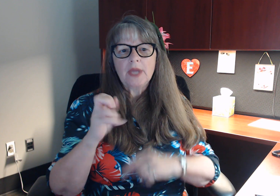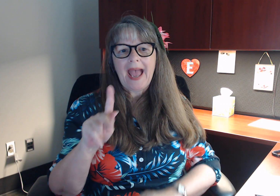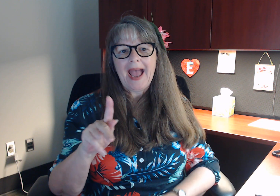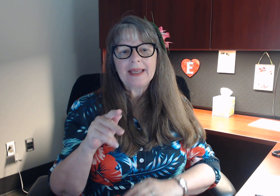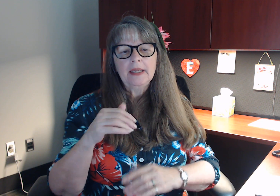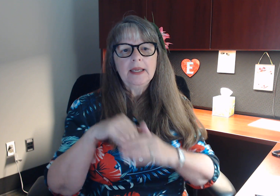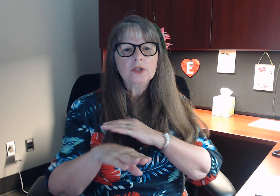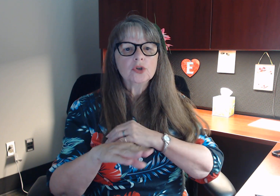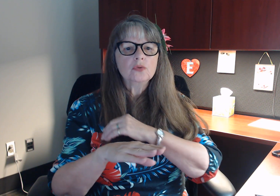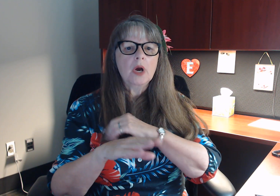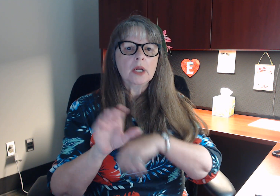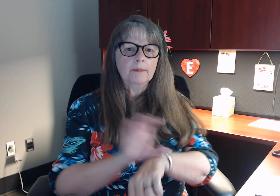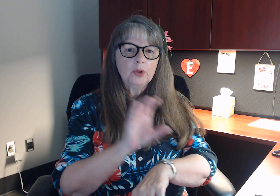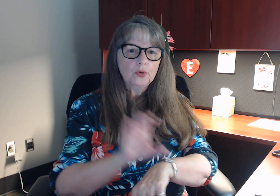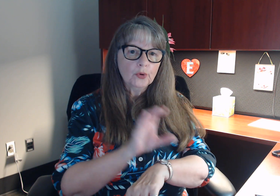hack into a computer.